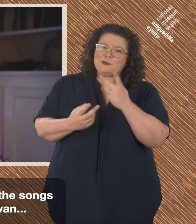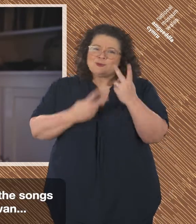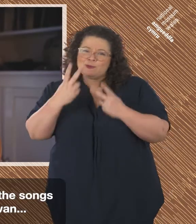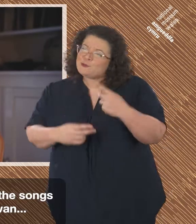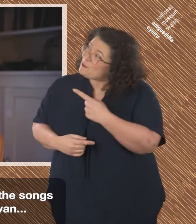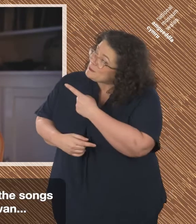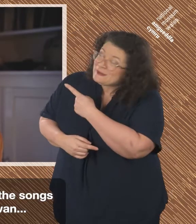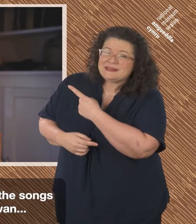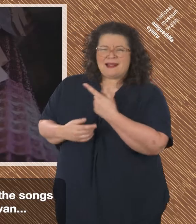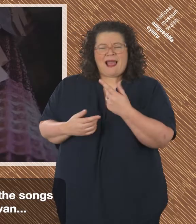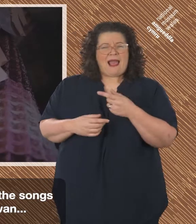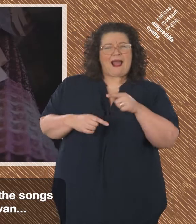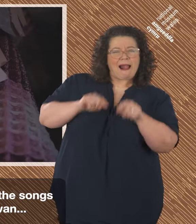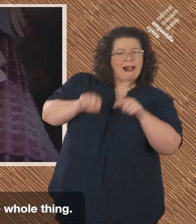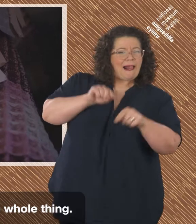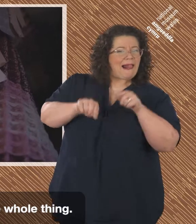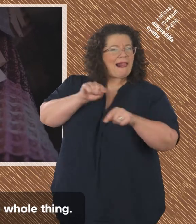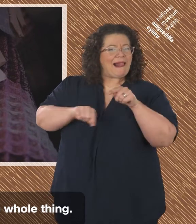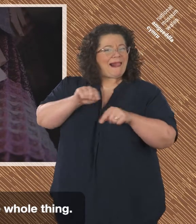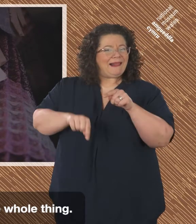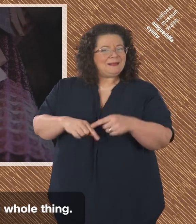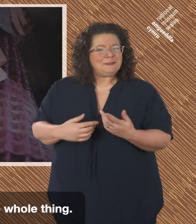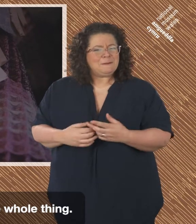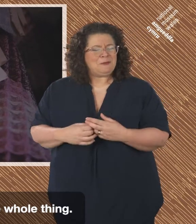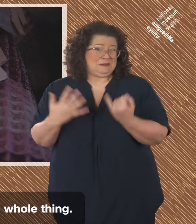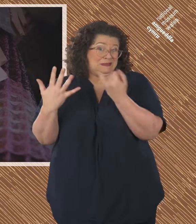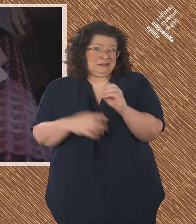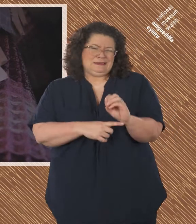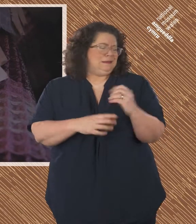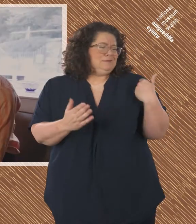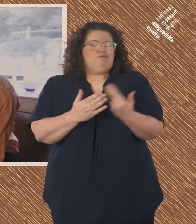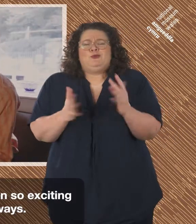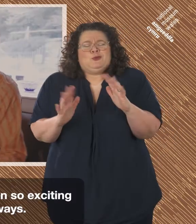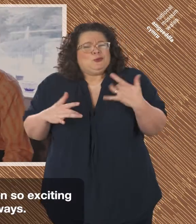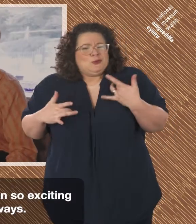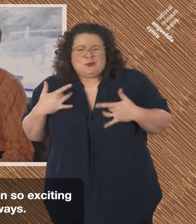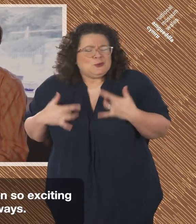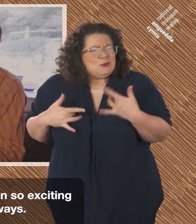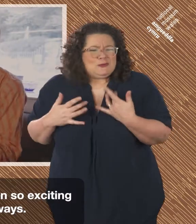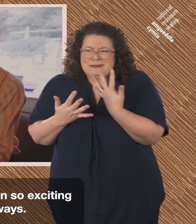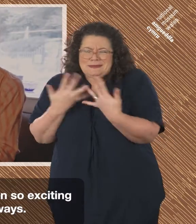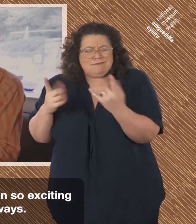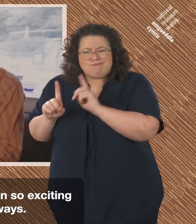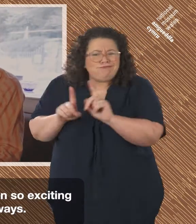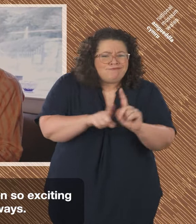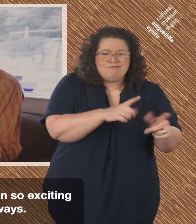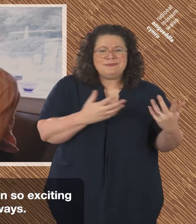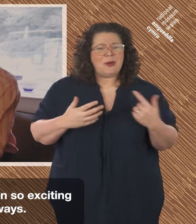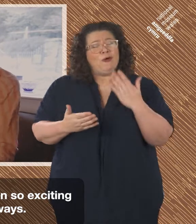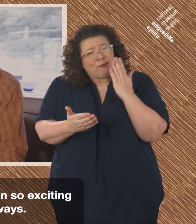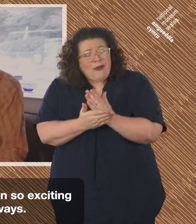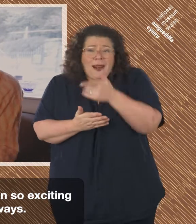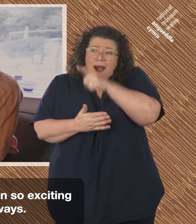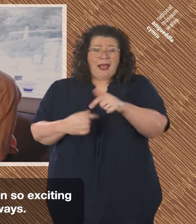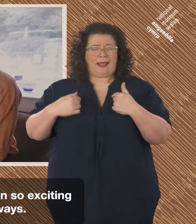I have enjoyed the songs by David Iwan that poke fun at the whole thing. The 60s have been so exciting in